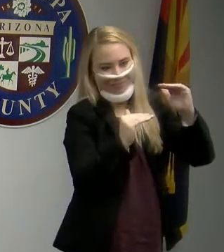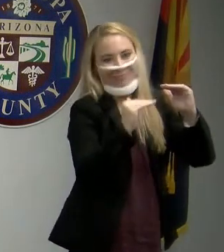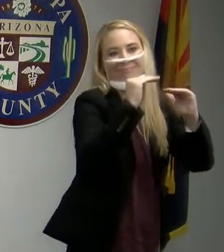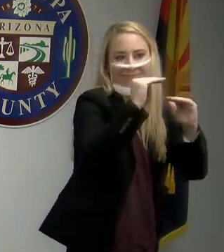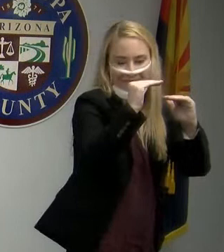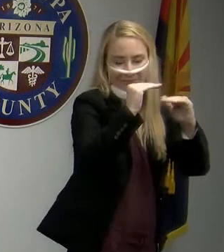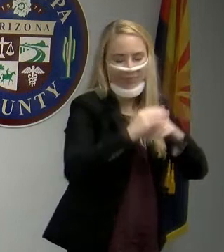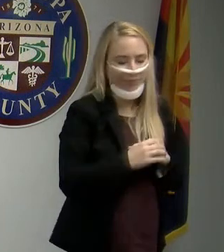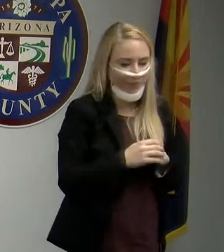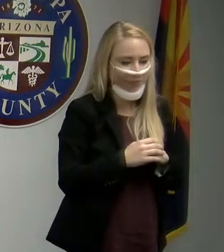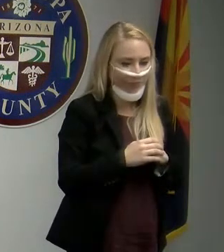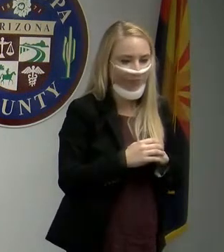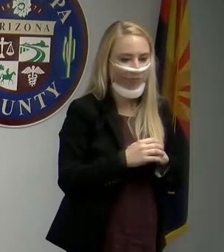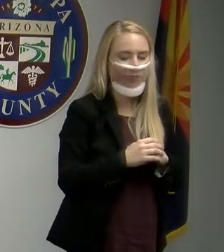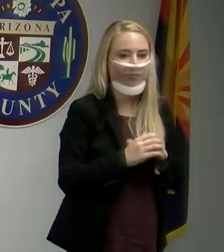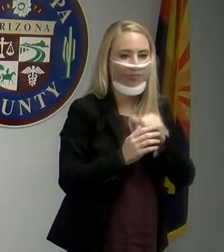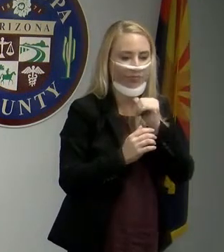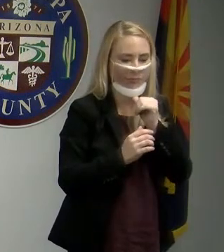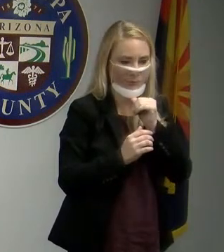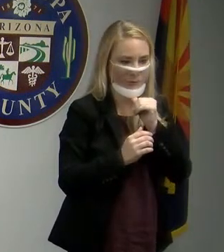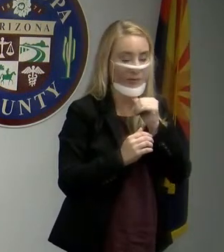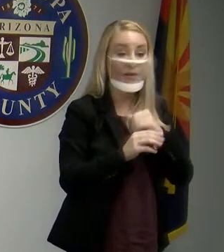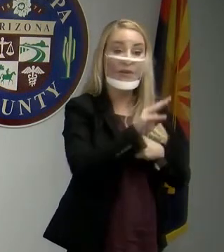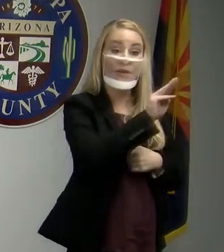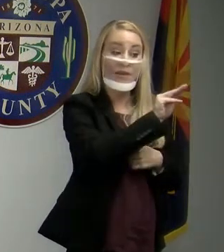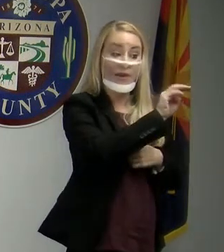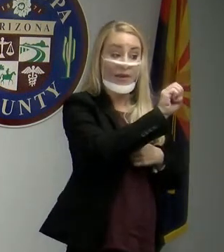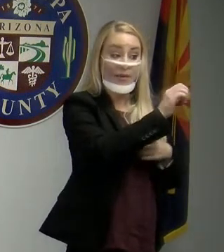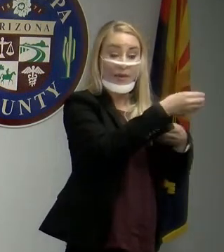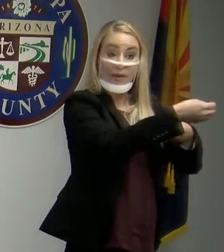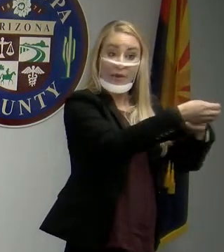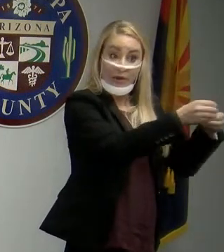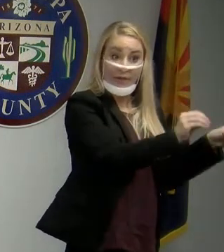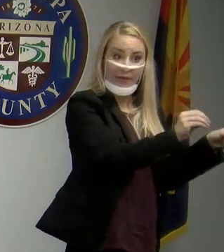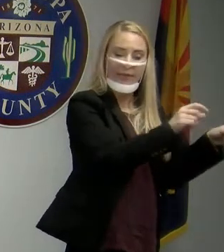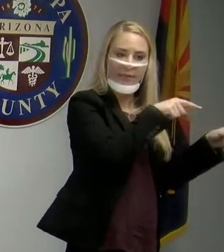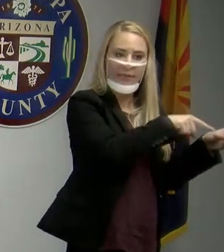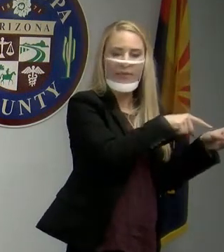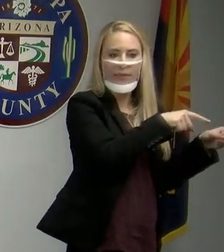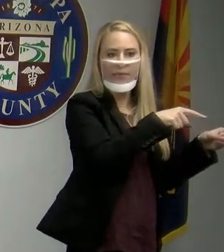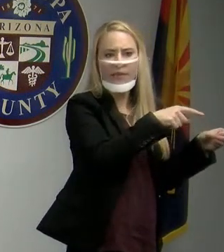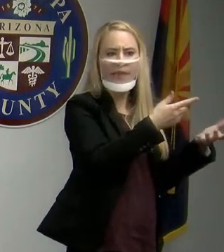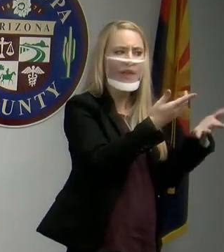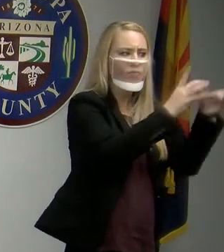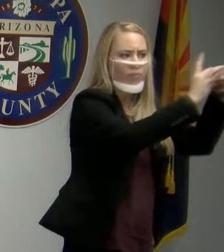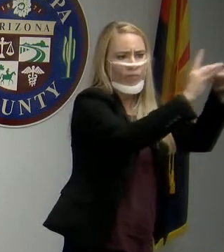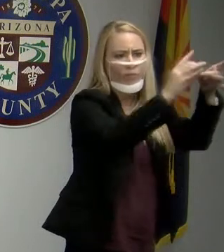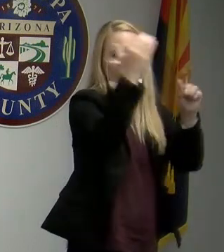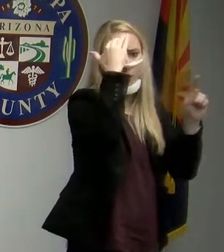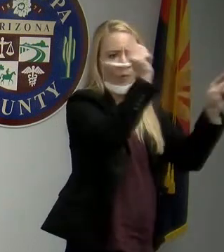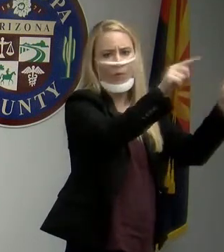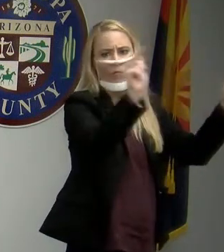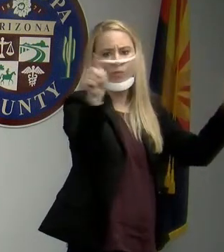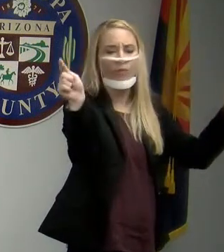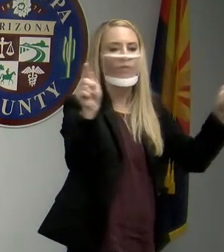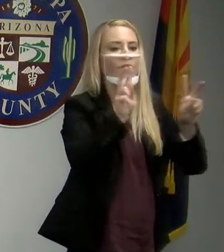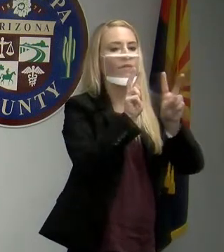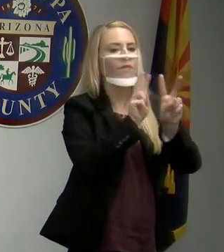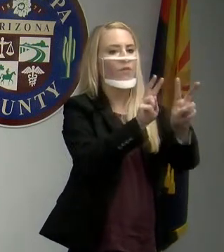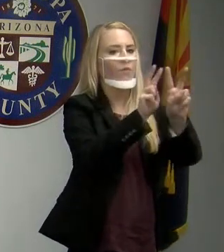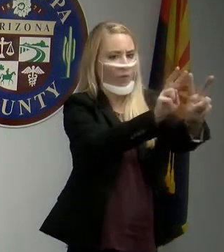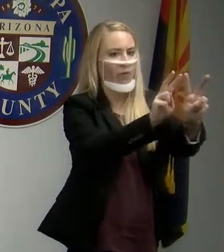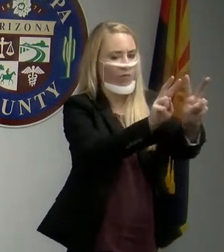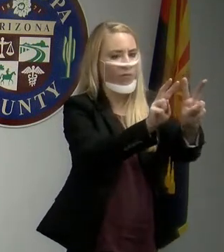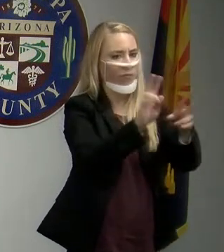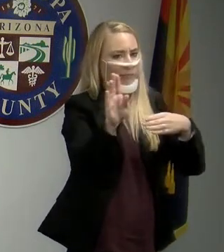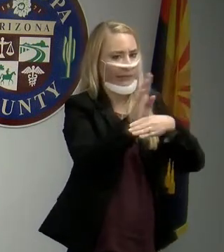Public Health and the Office of the Medical Examiner, they have relationships with funeral homes, and they were able to make phone calls to funeral homes and